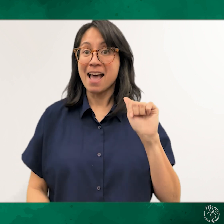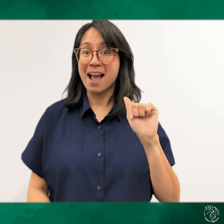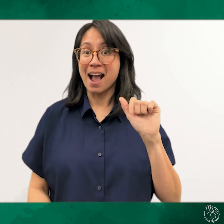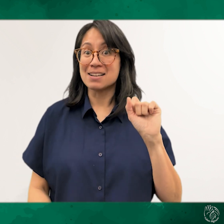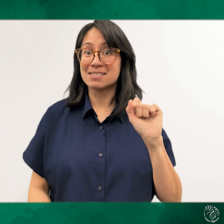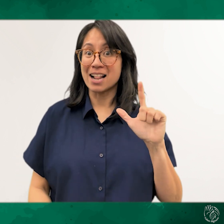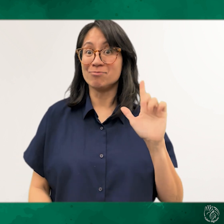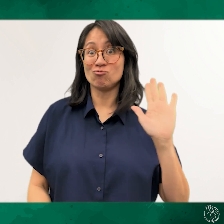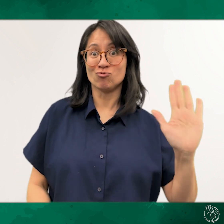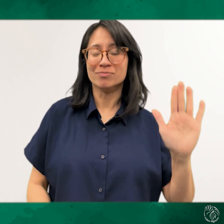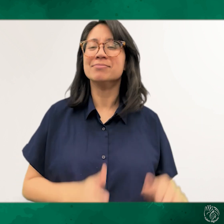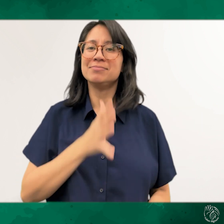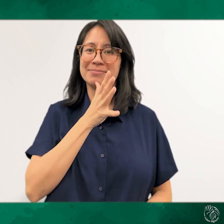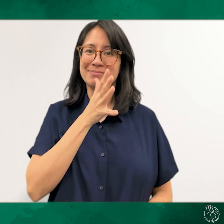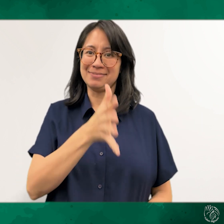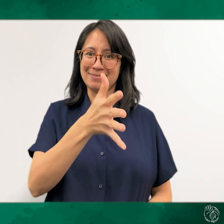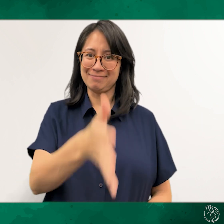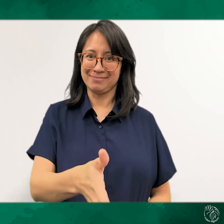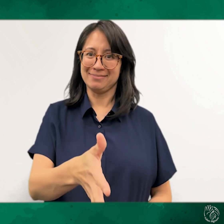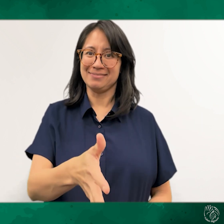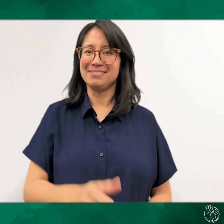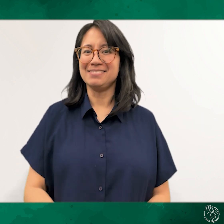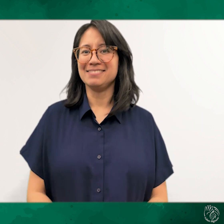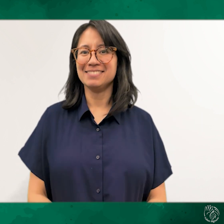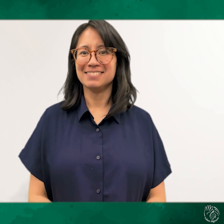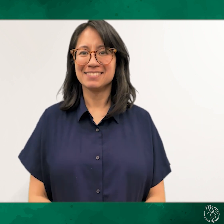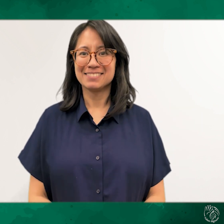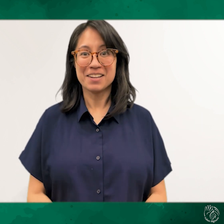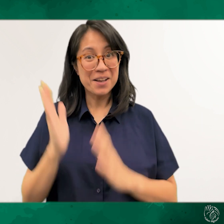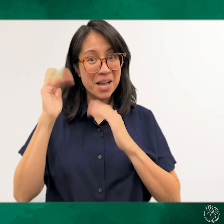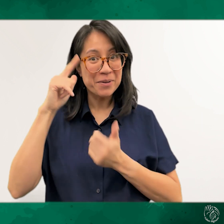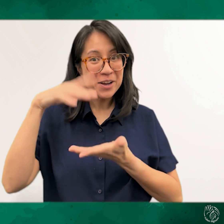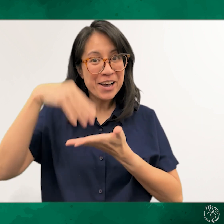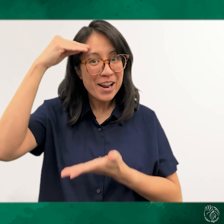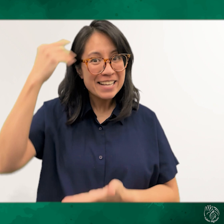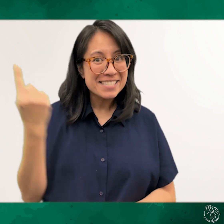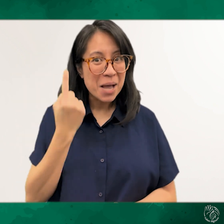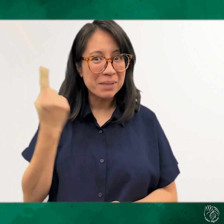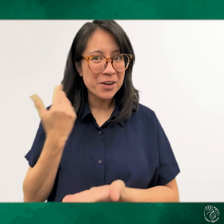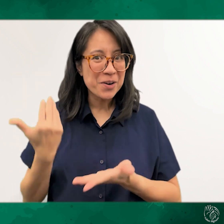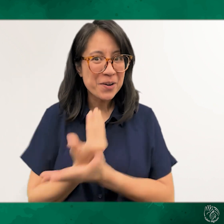In ASL, Lola is signed like this. I hope you learned something new.